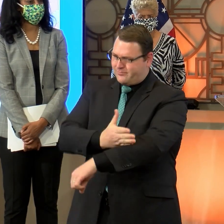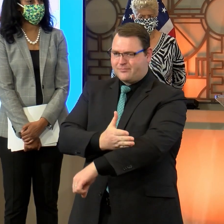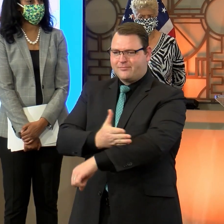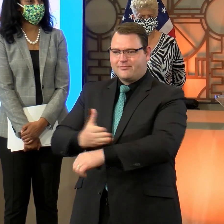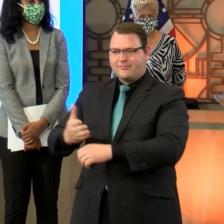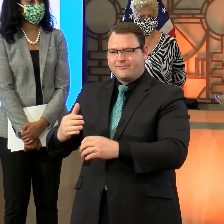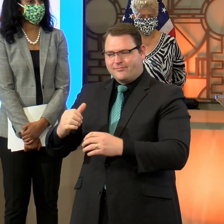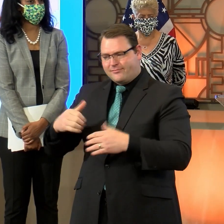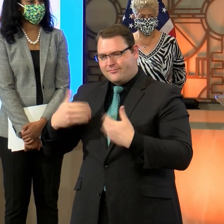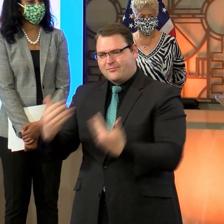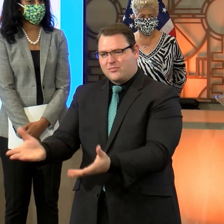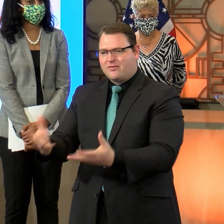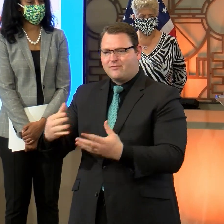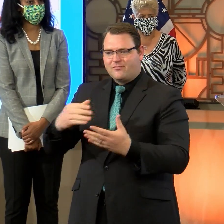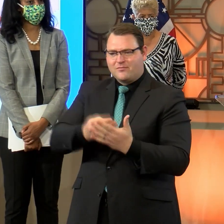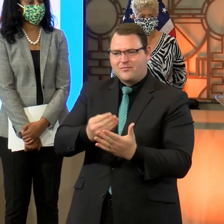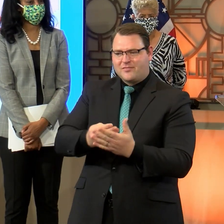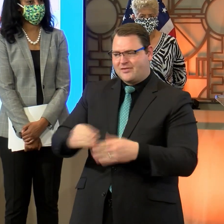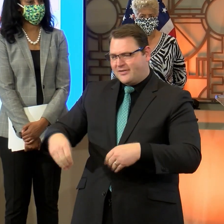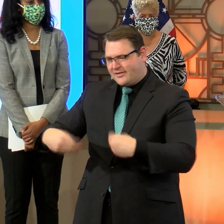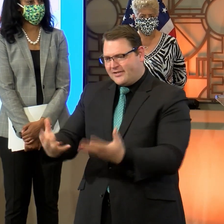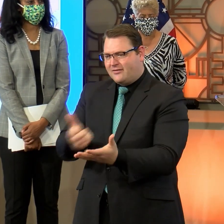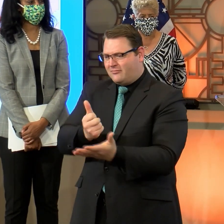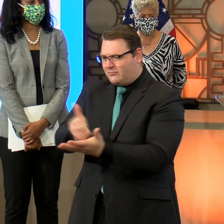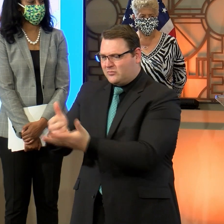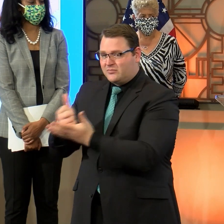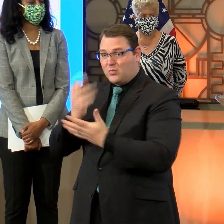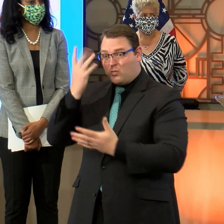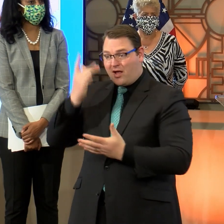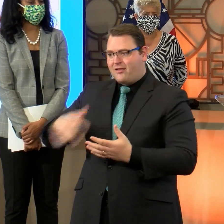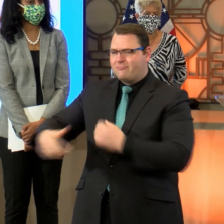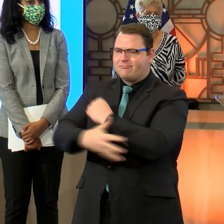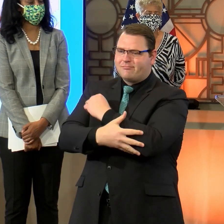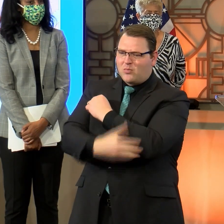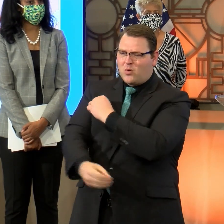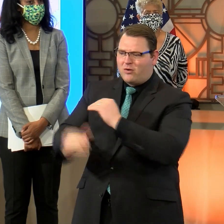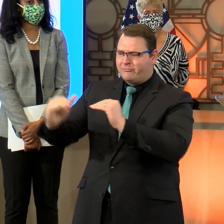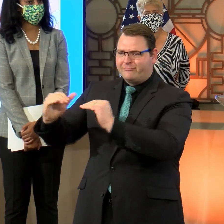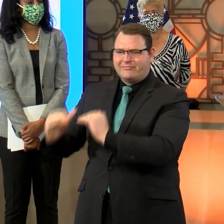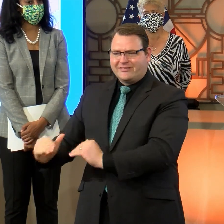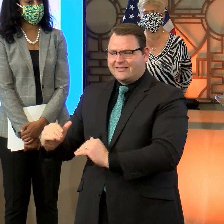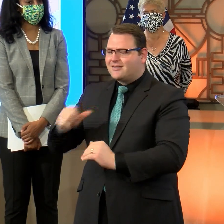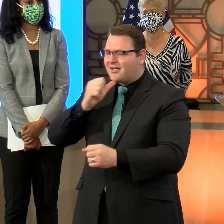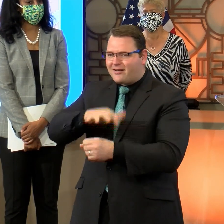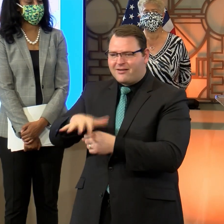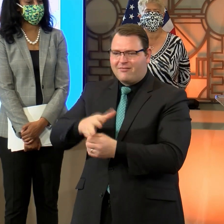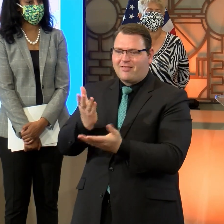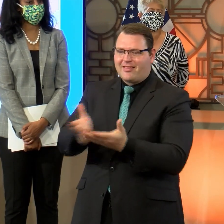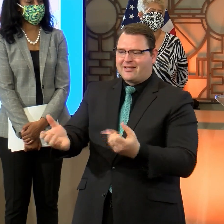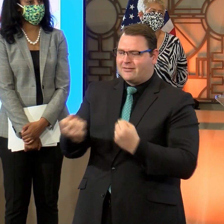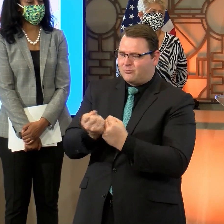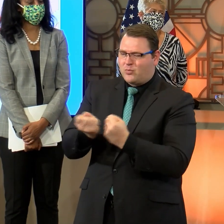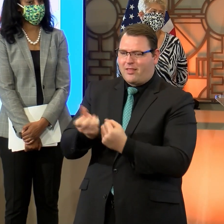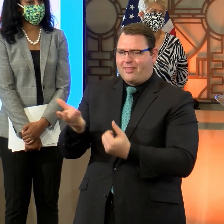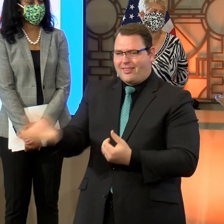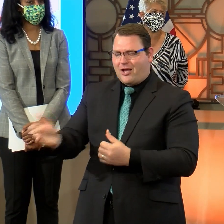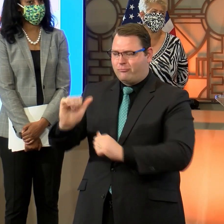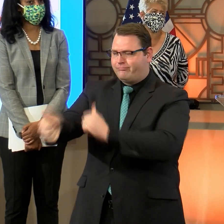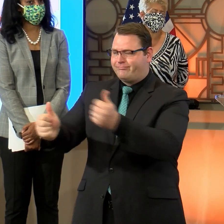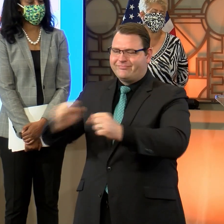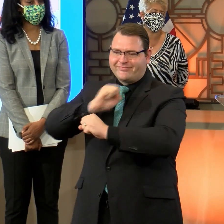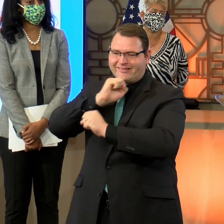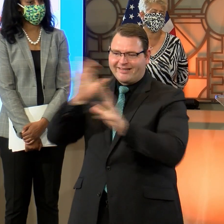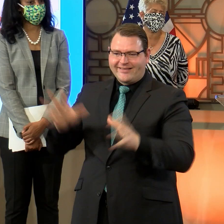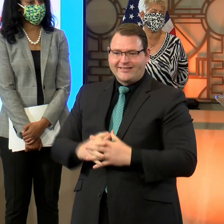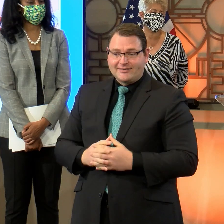amenities in under-resourced neighborhoods. As we receive additional donations of cash and supplies, we hope to